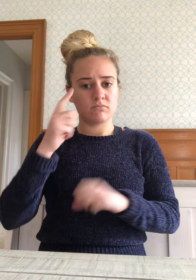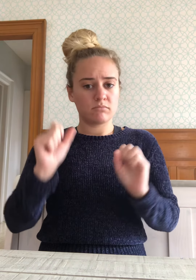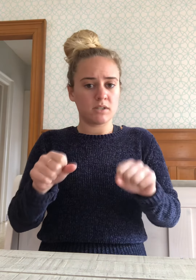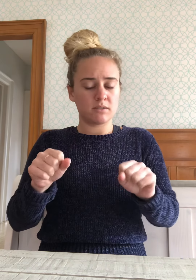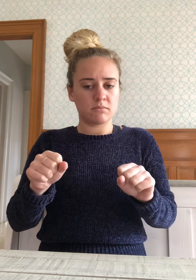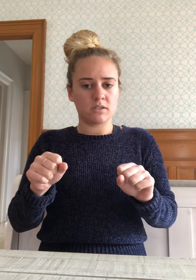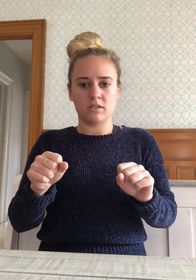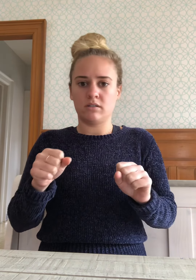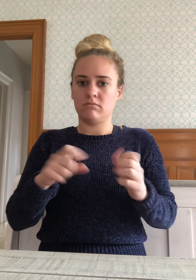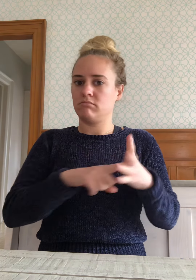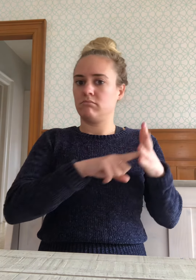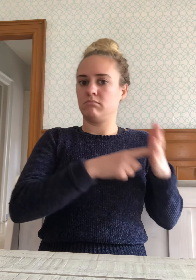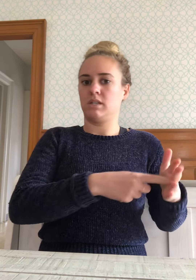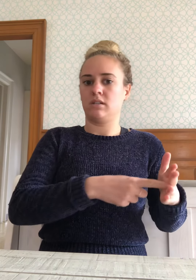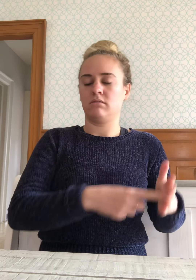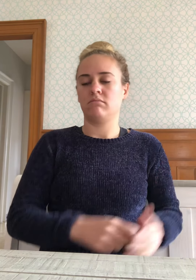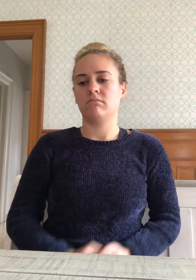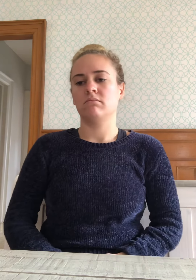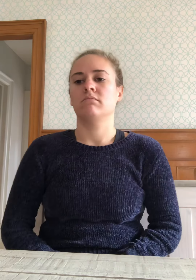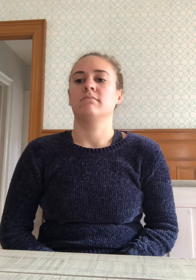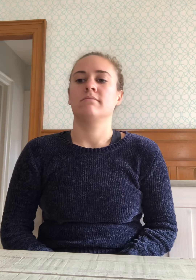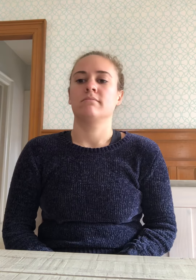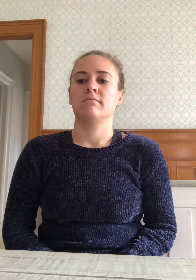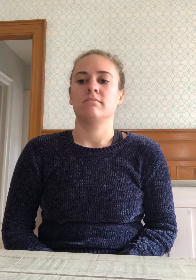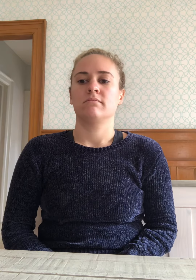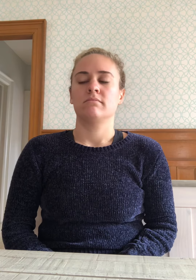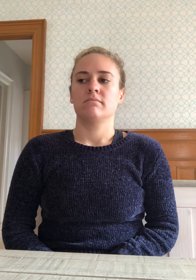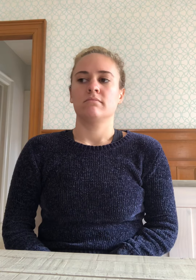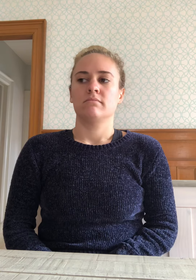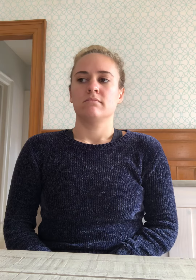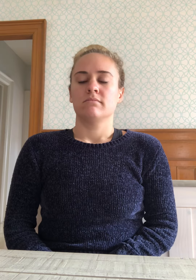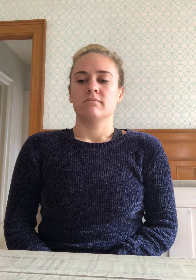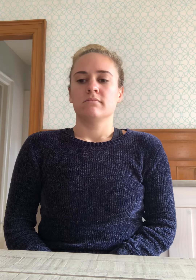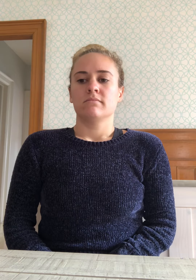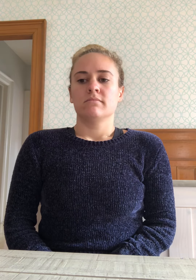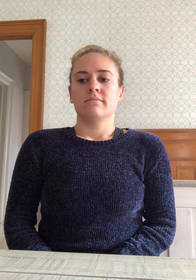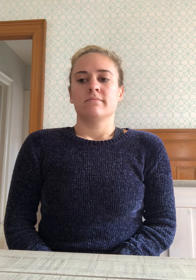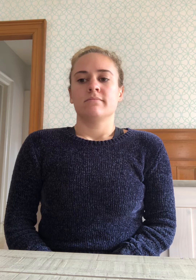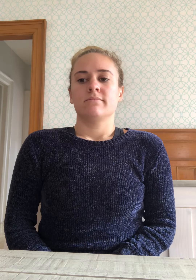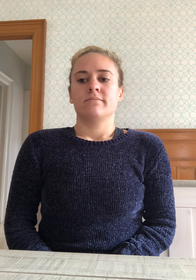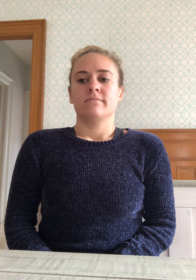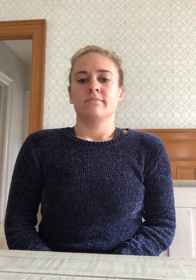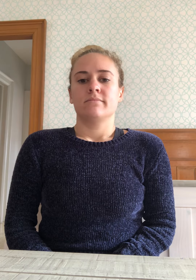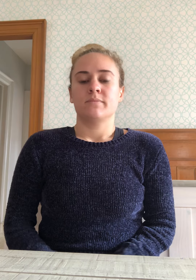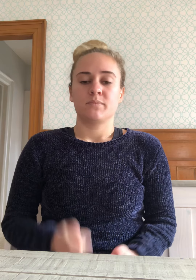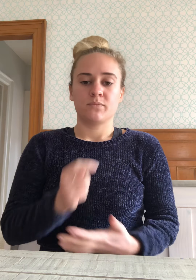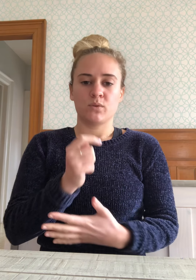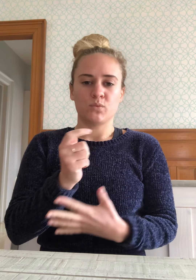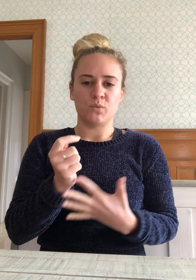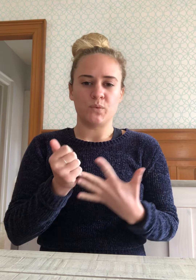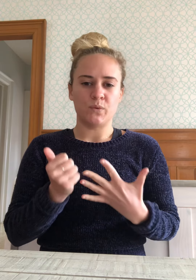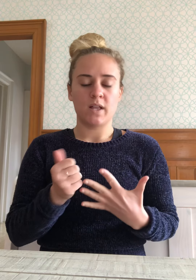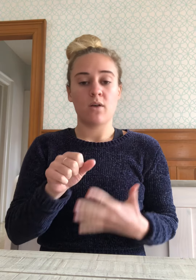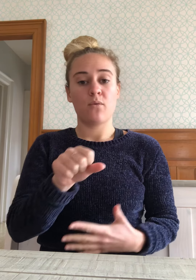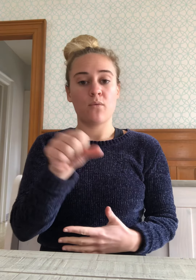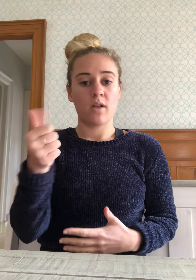outset. Okay? Rule out objective findings first before you decide